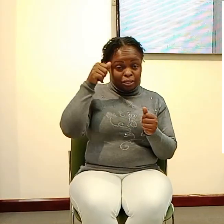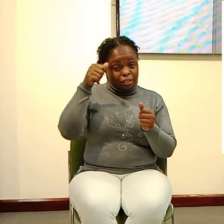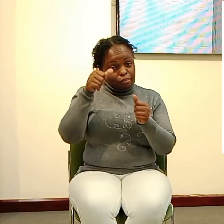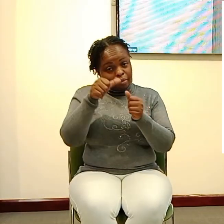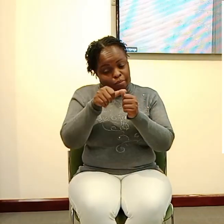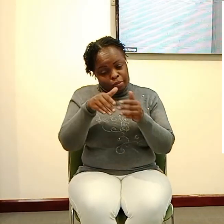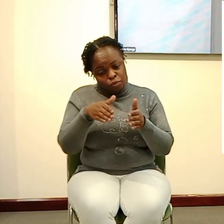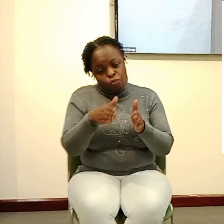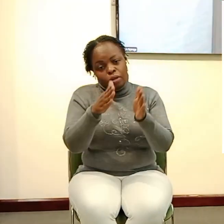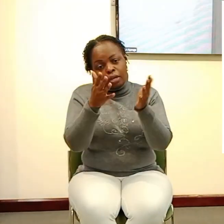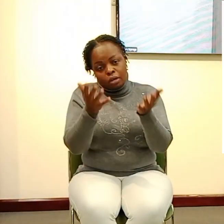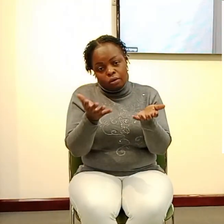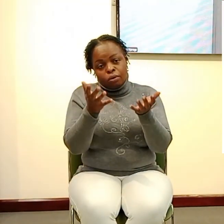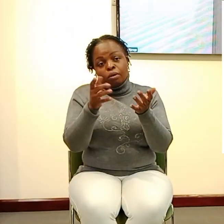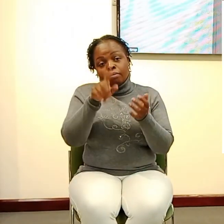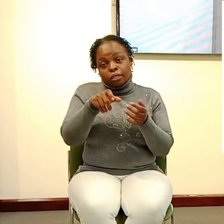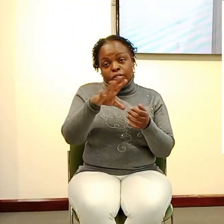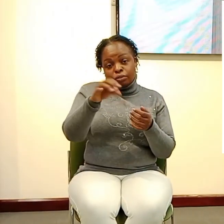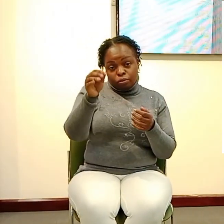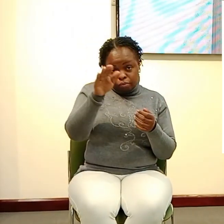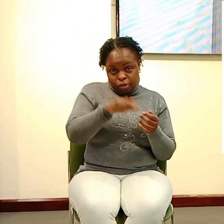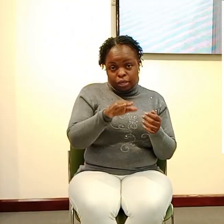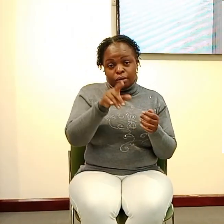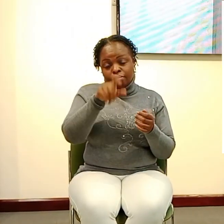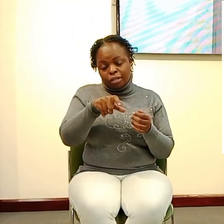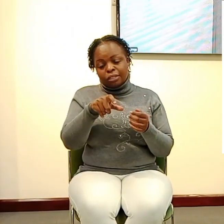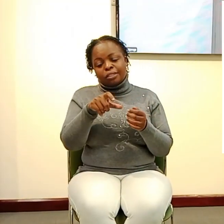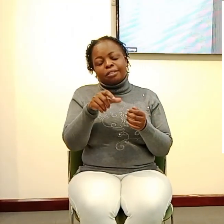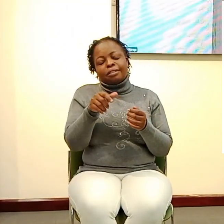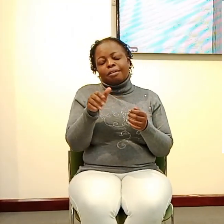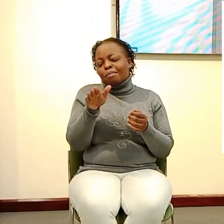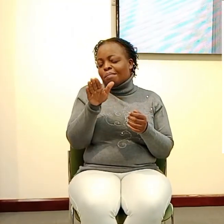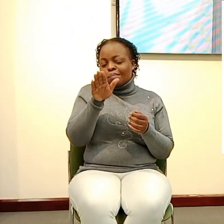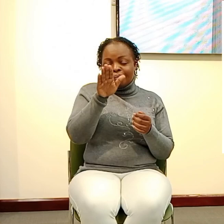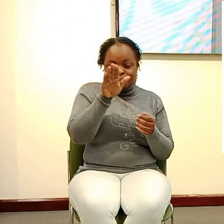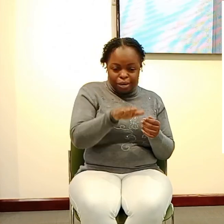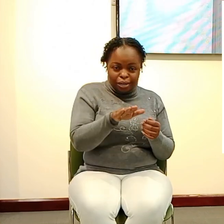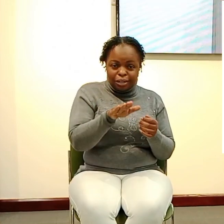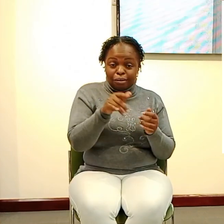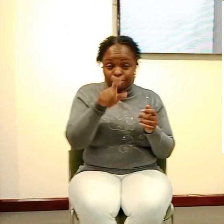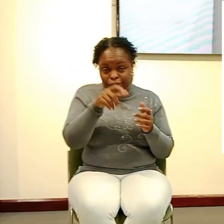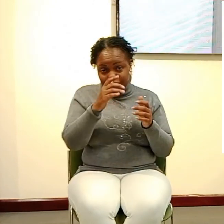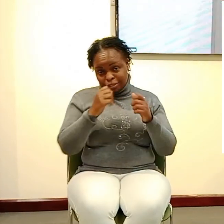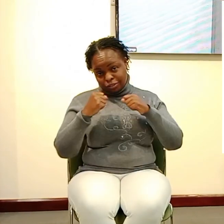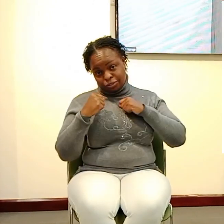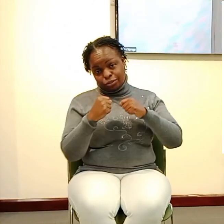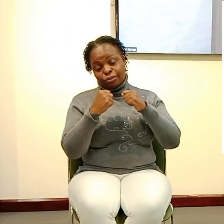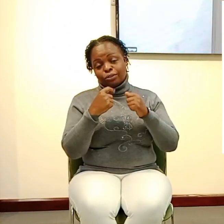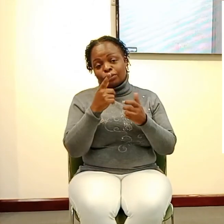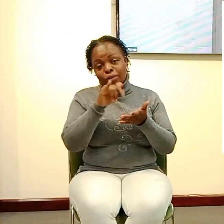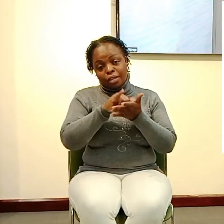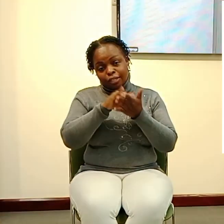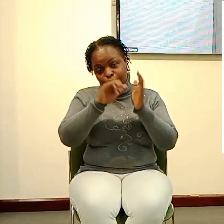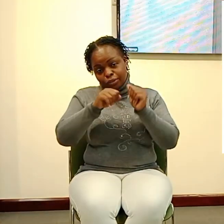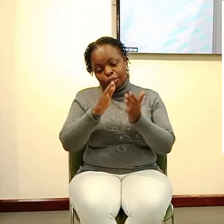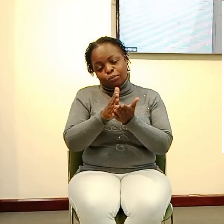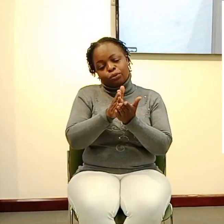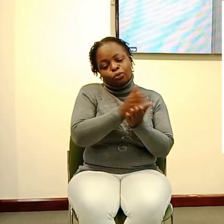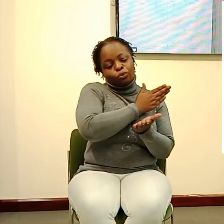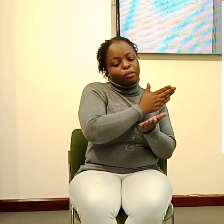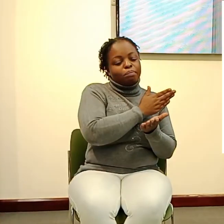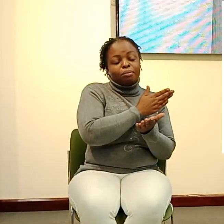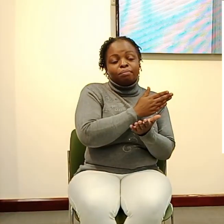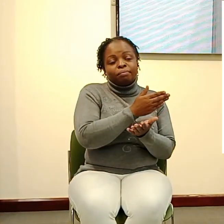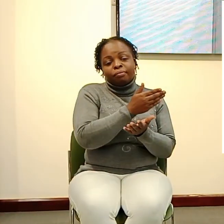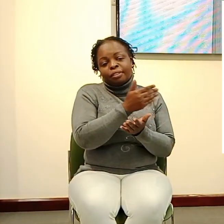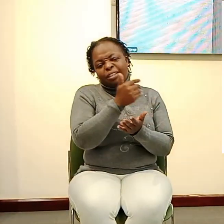our pathways. You know, we need to go back. We need to come back, and we need to be strong so that we're able to sweep away,